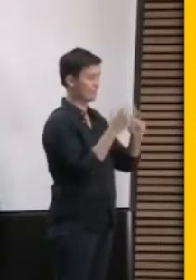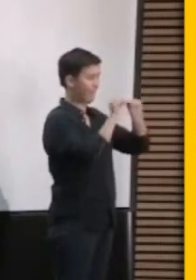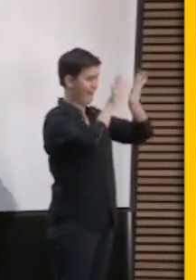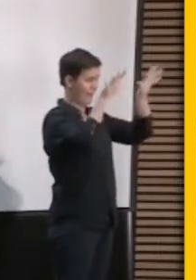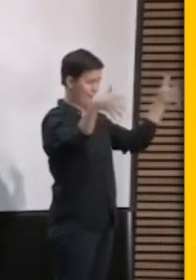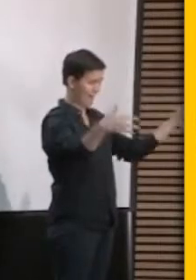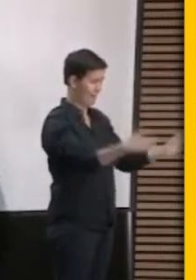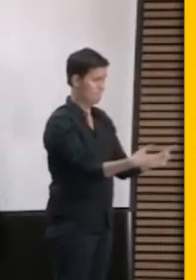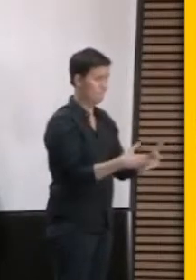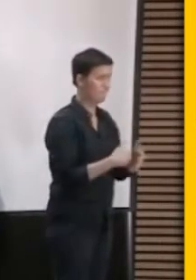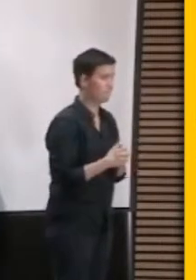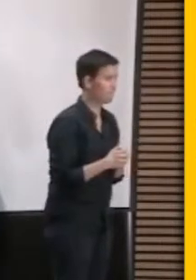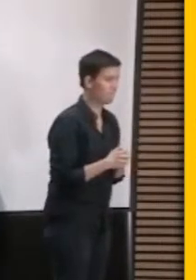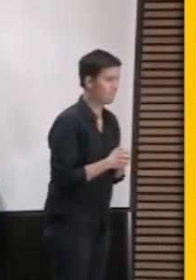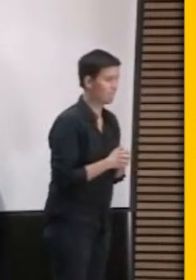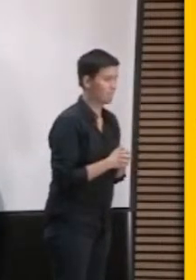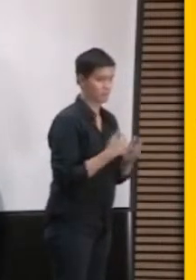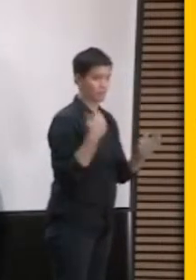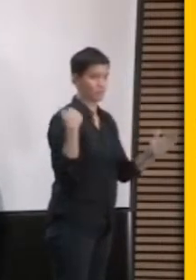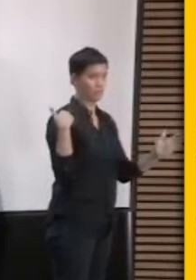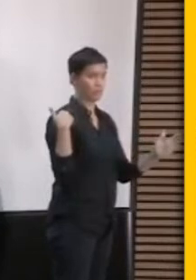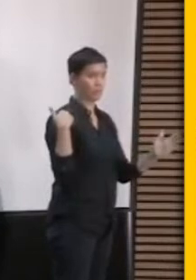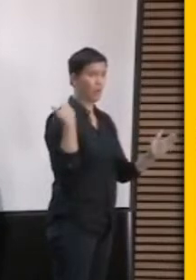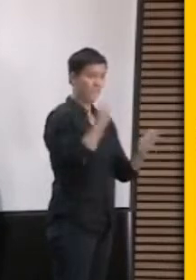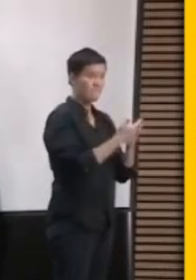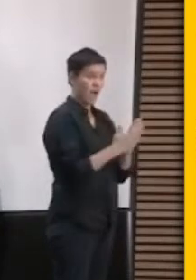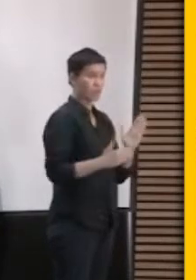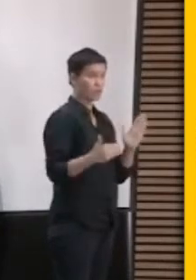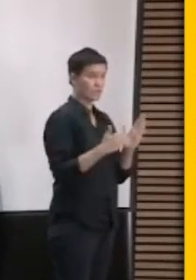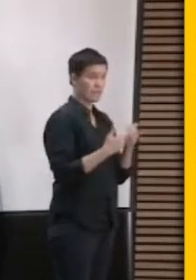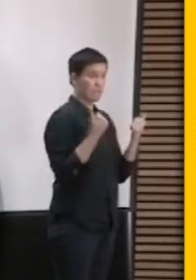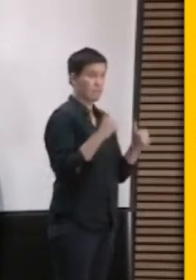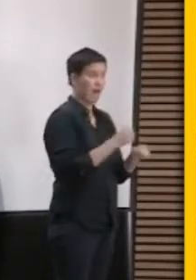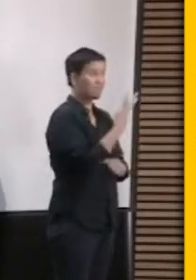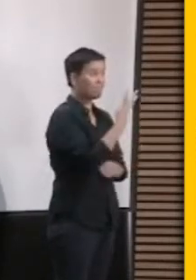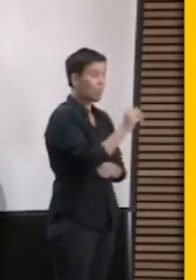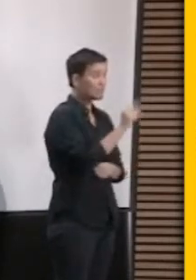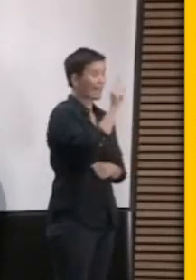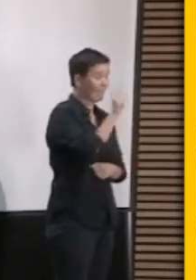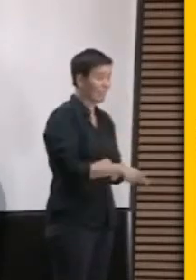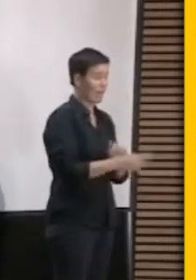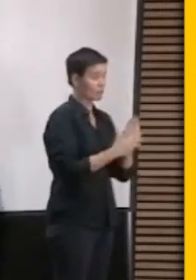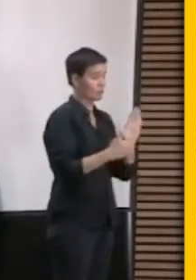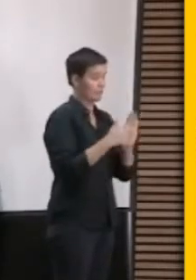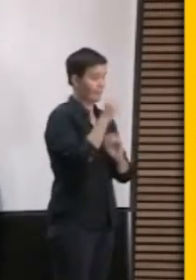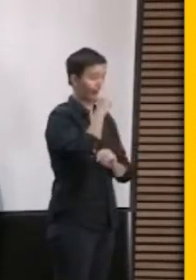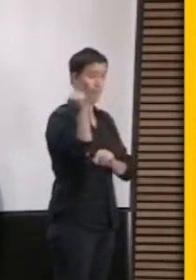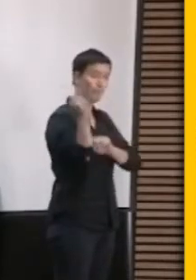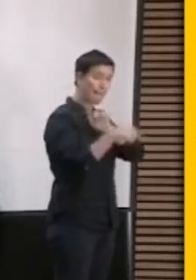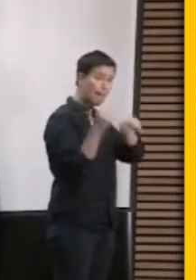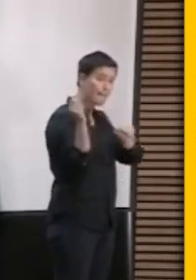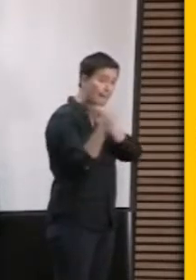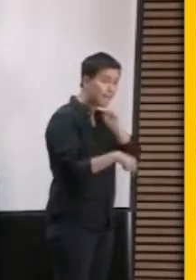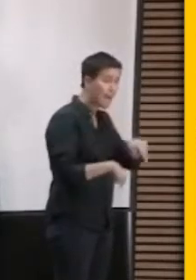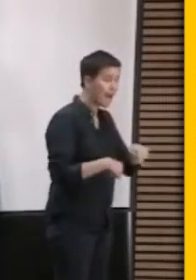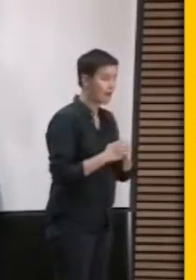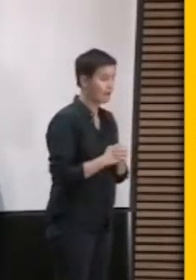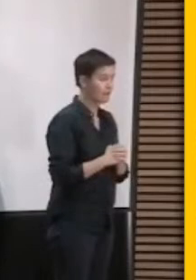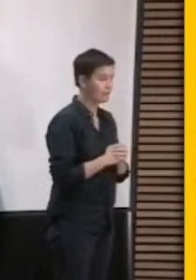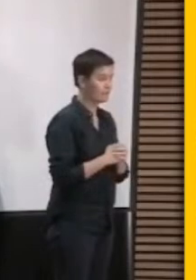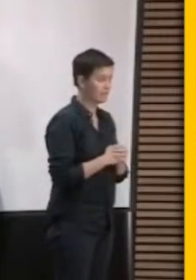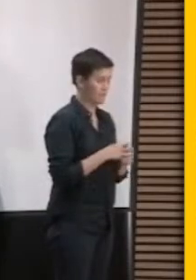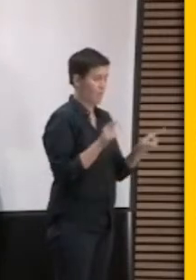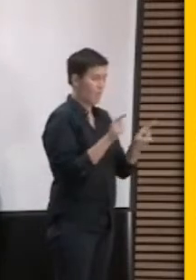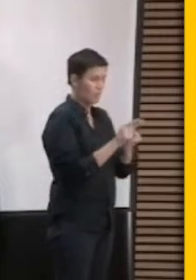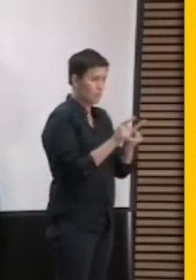system that has so far involved 40,000 returning New Zealanders, thousands of border, hotel, aircrew, truck drivers and port